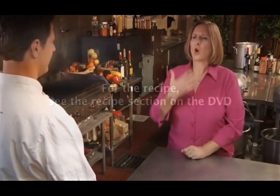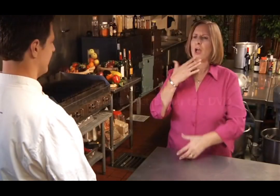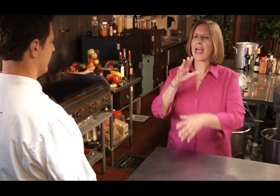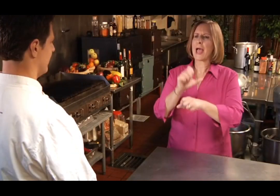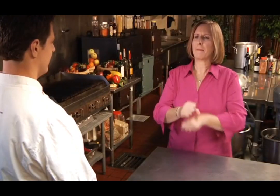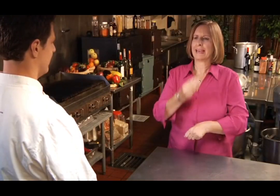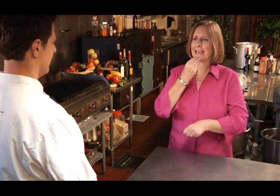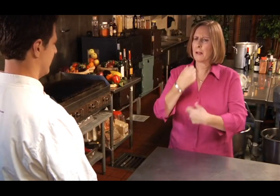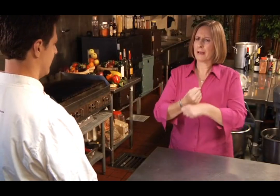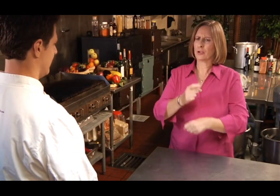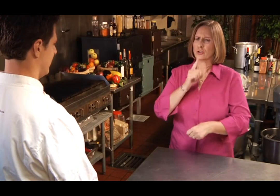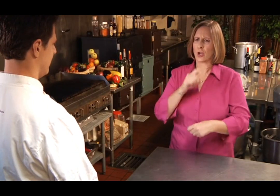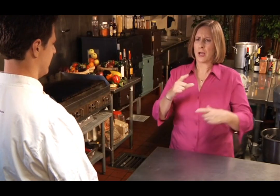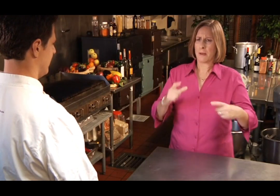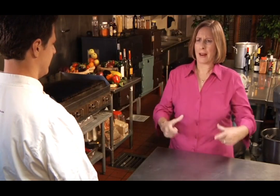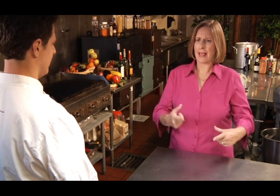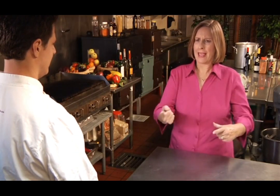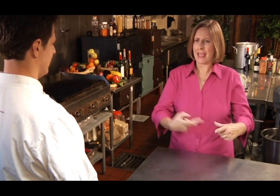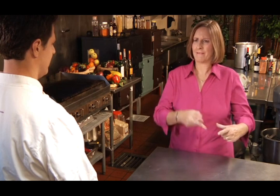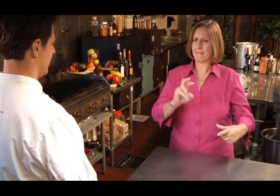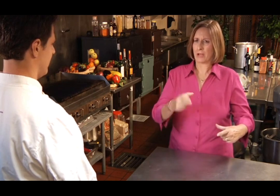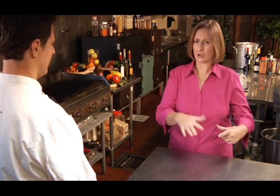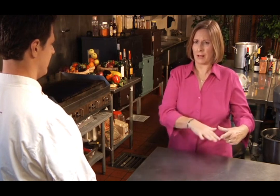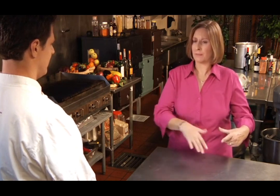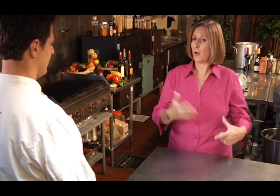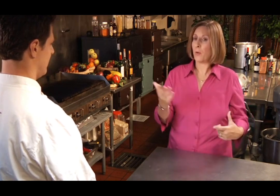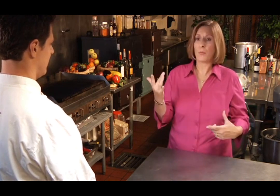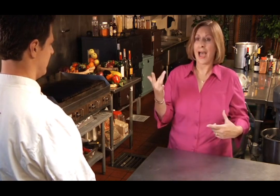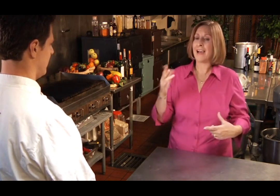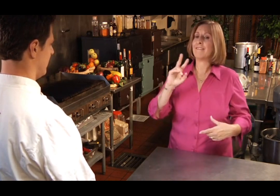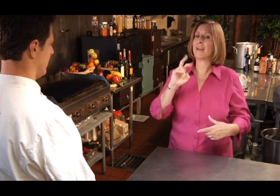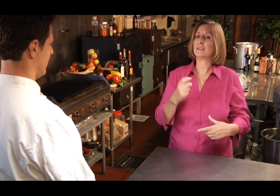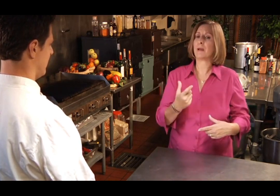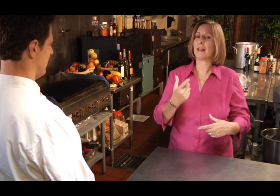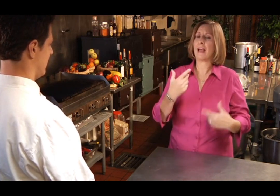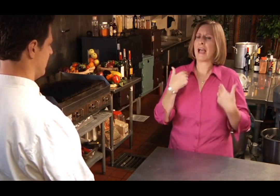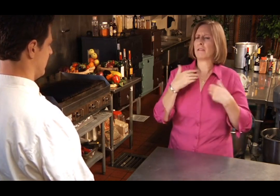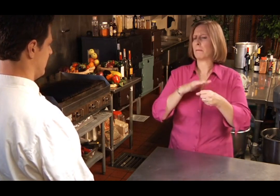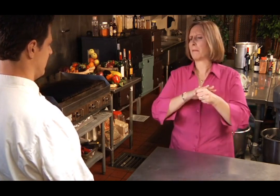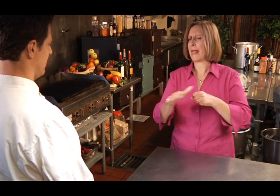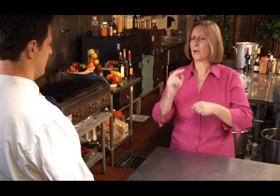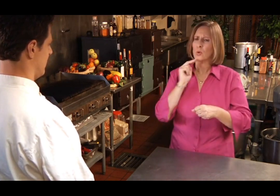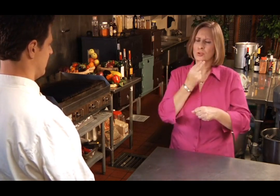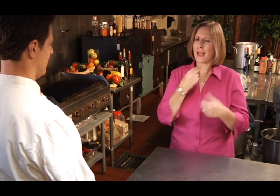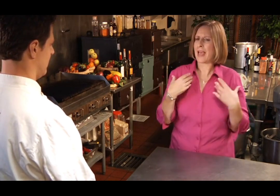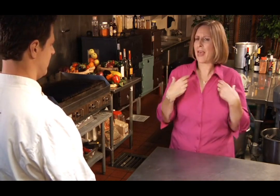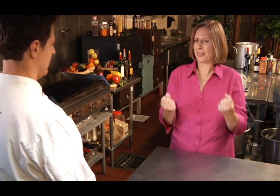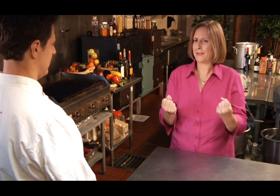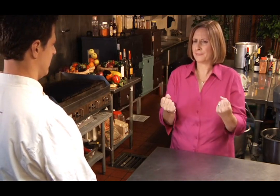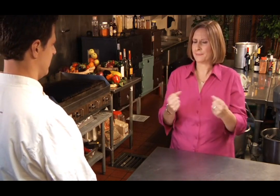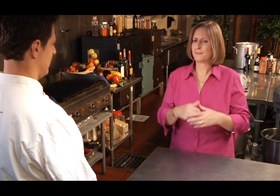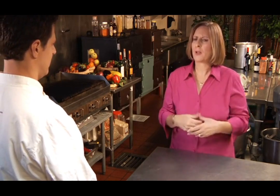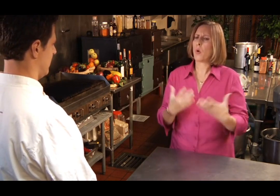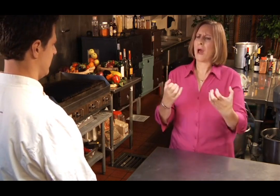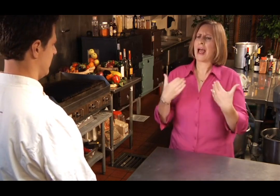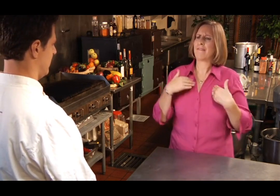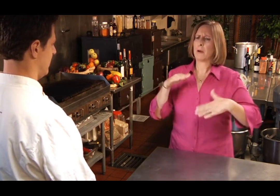It is a good habit to make sure that vegetables cover half of your dinner plate. That is because vegetables have so many healthy nutrients. In order to